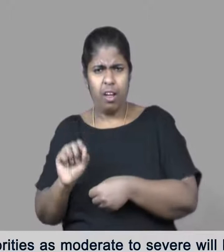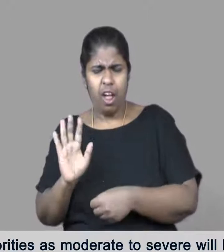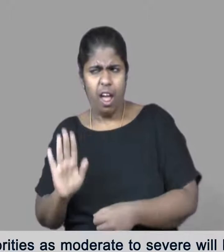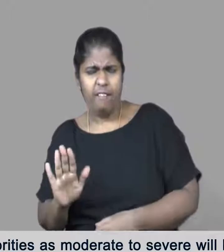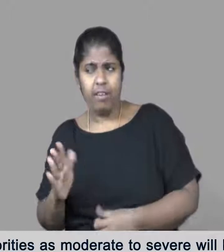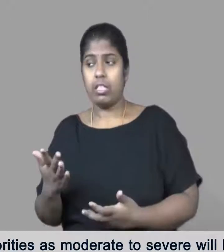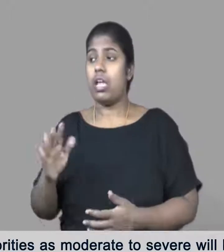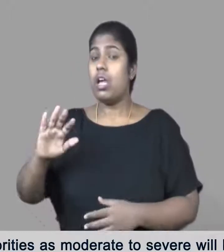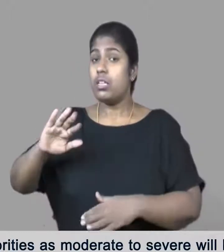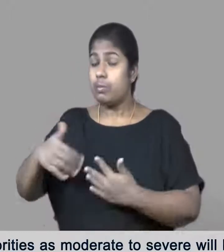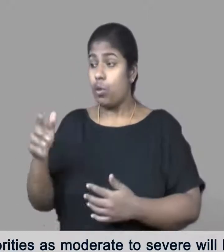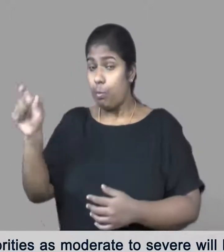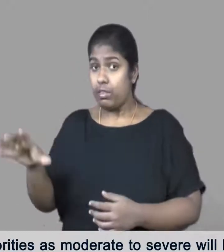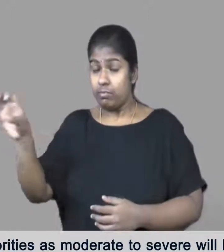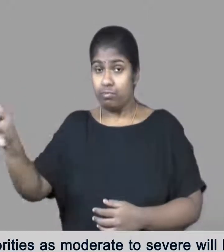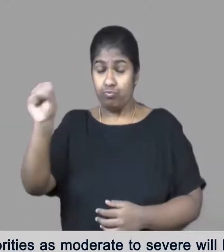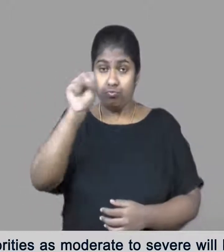will be treated